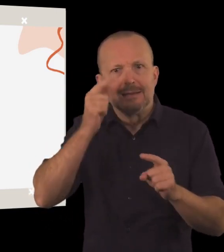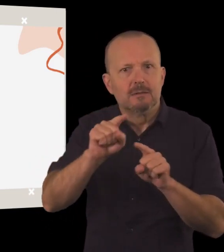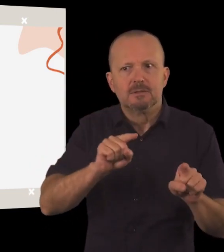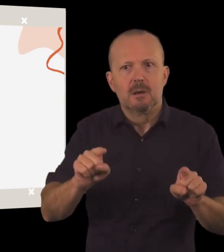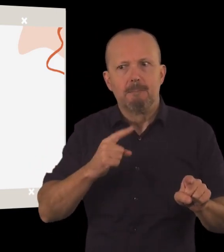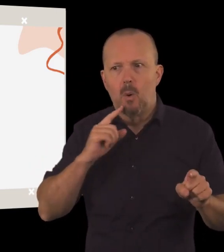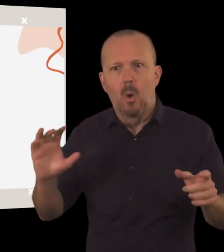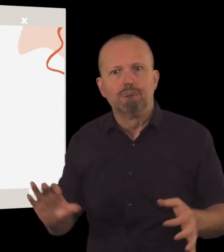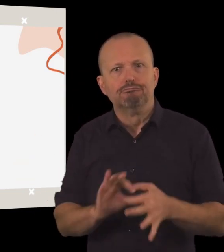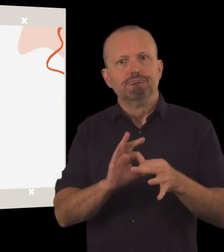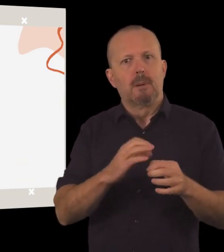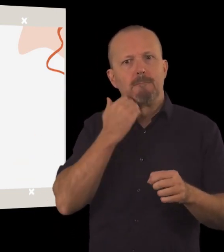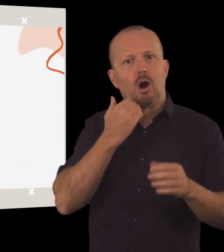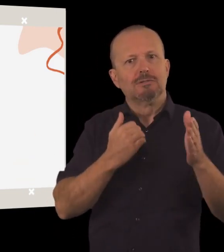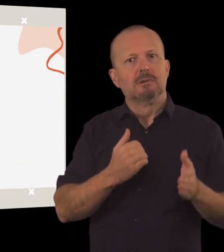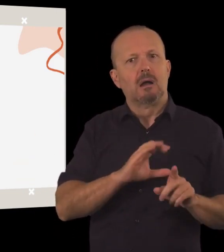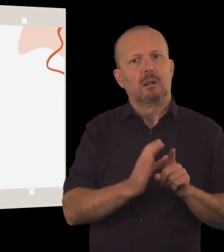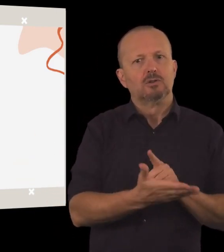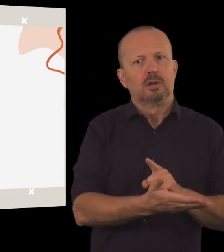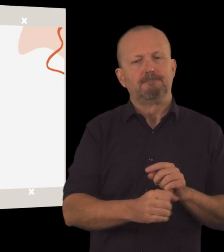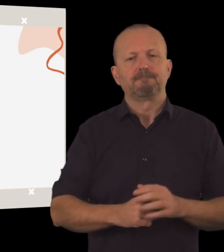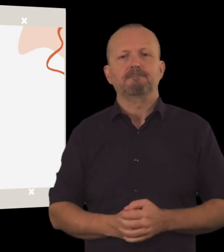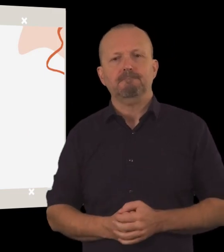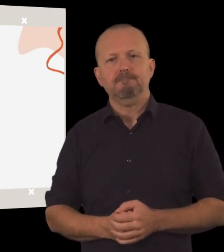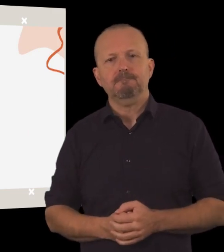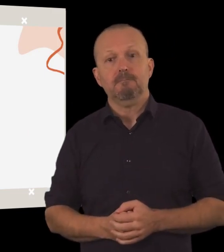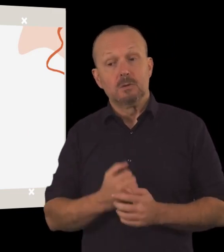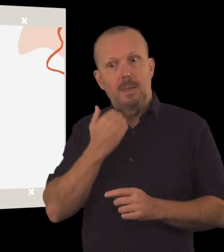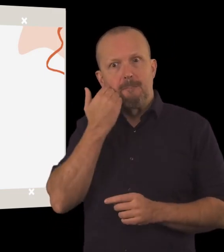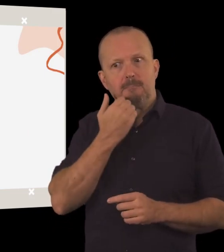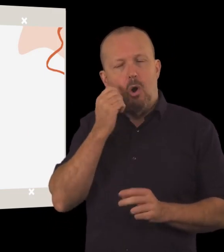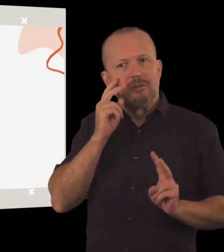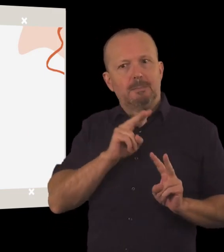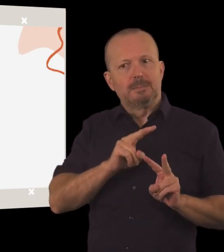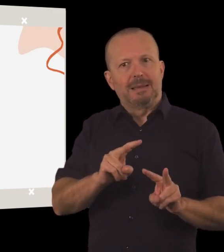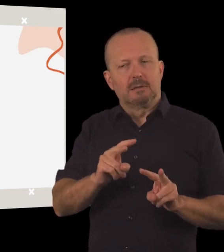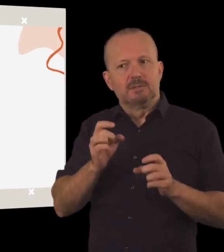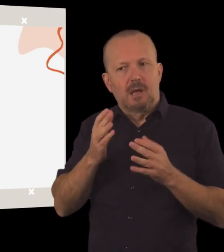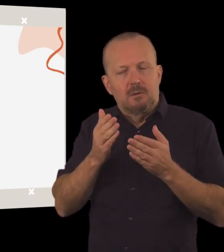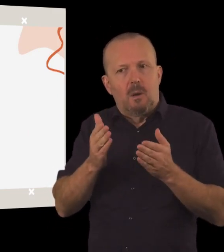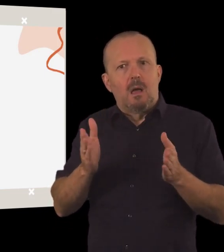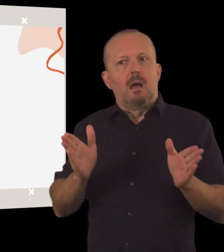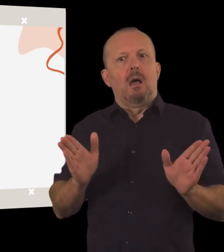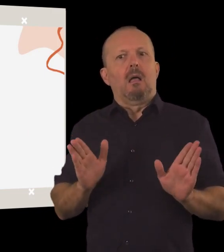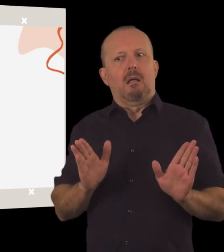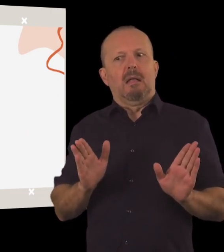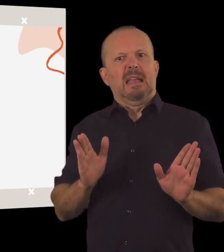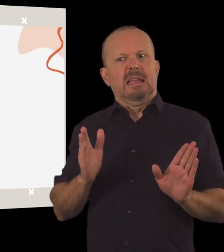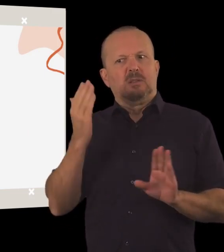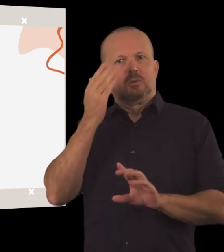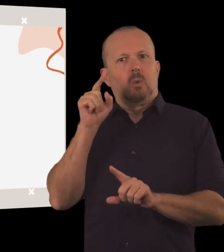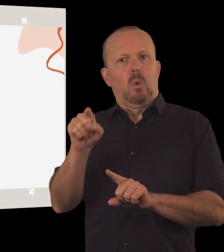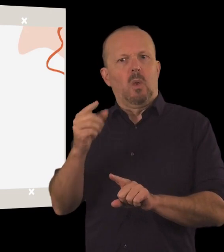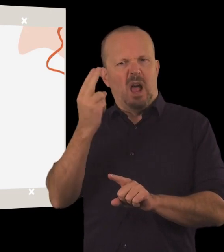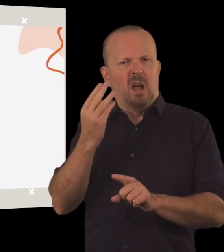and connect more to my Māoritanga. The Te Ao Māori lens started opening up for me whilst I was at art school, and